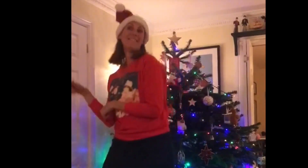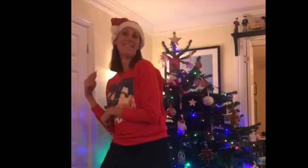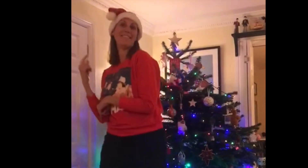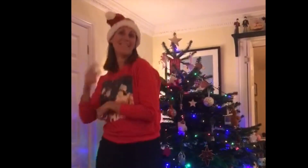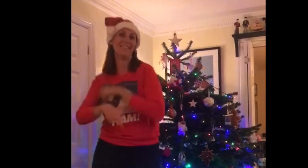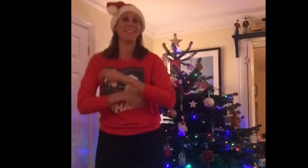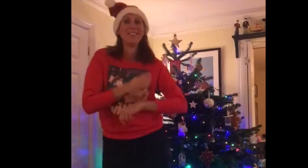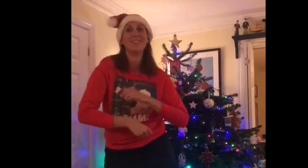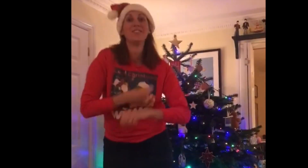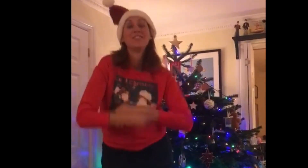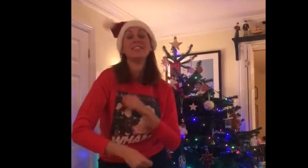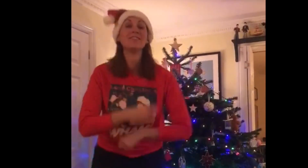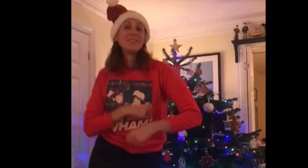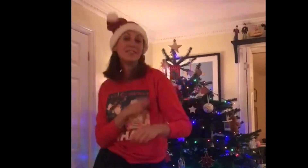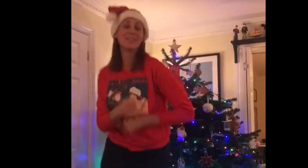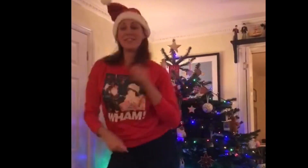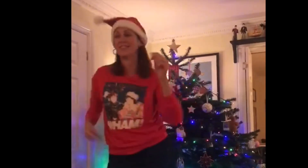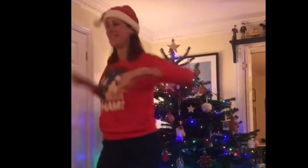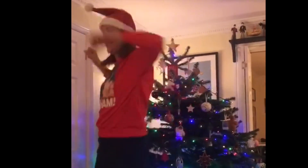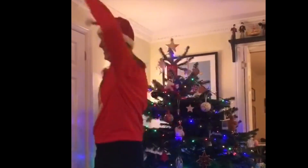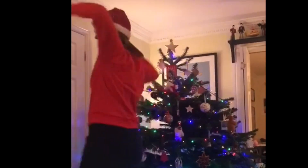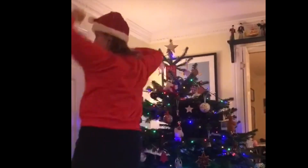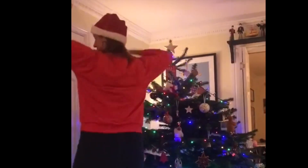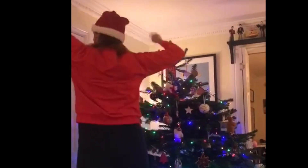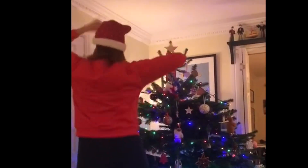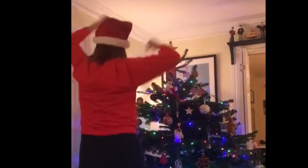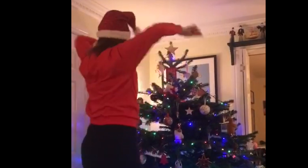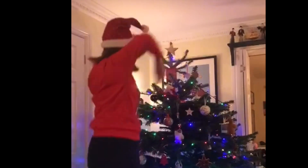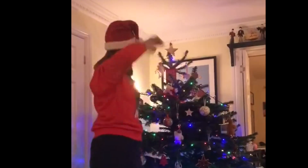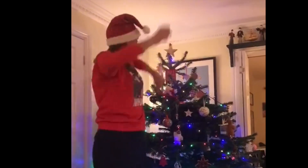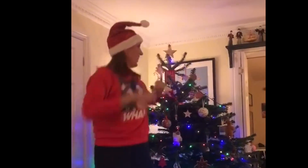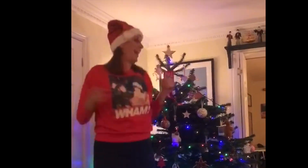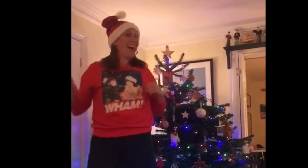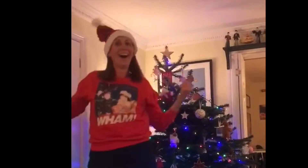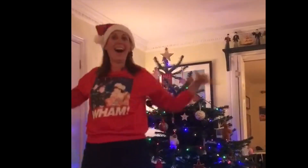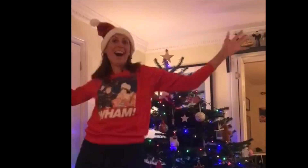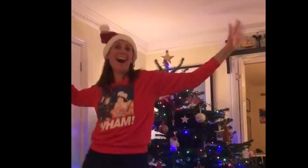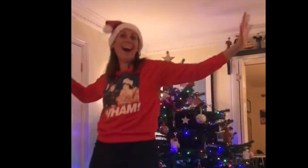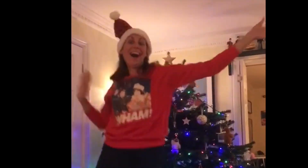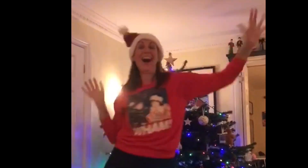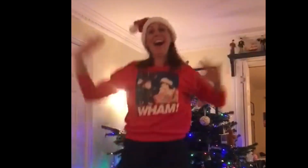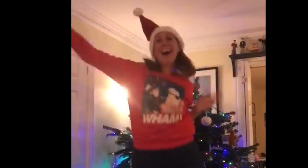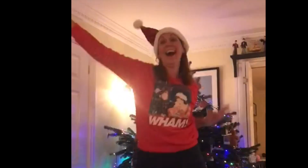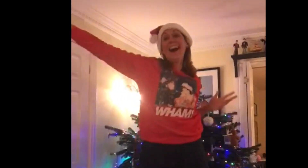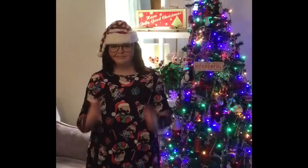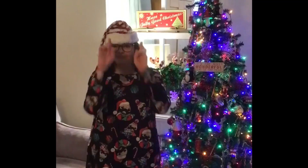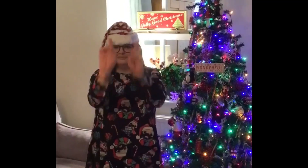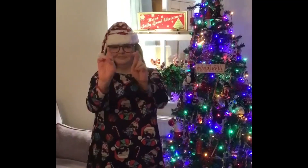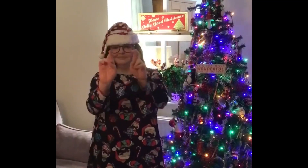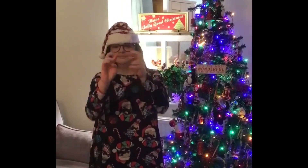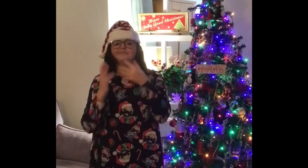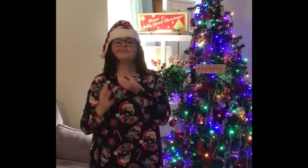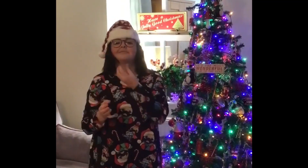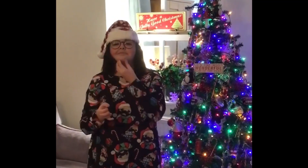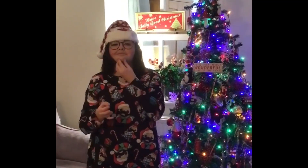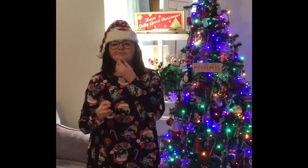Feliz Navidad, prospero año y felicidad. I want to wish you a